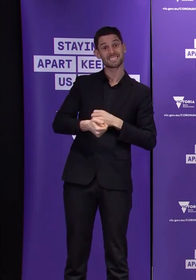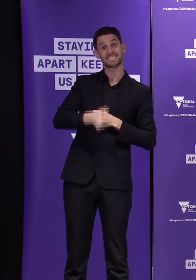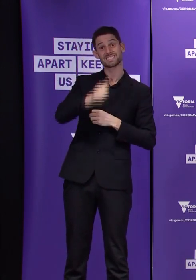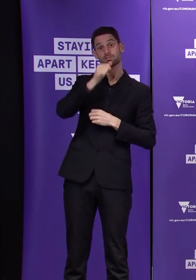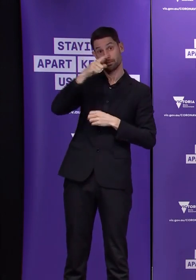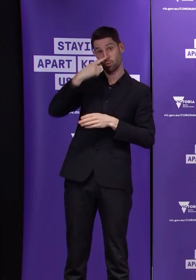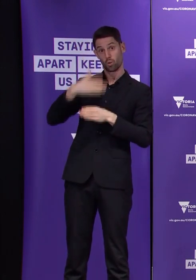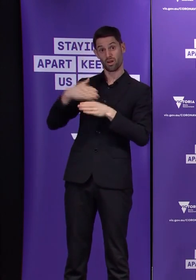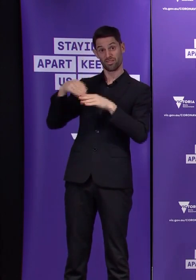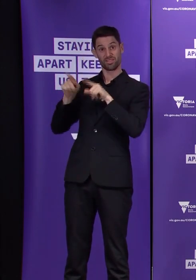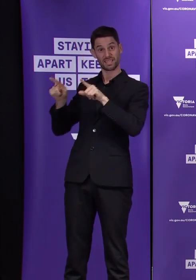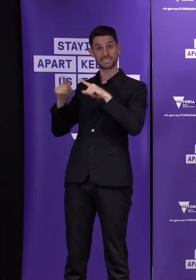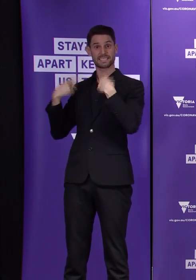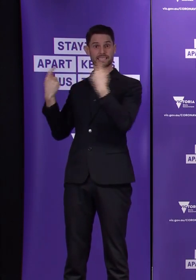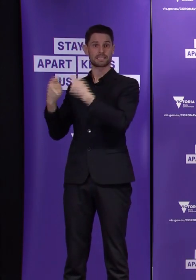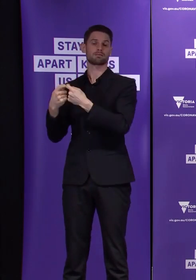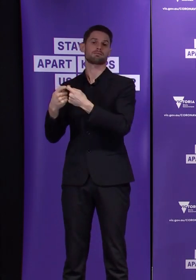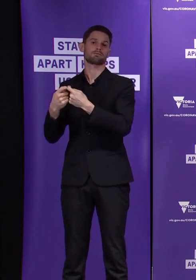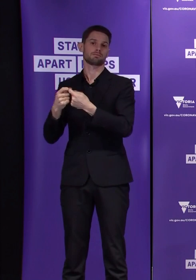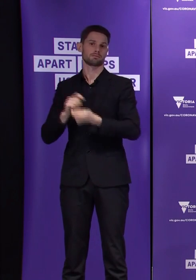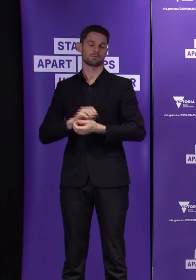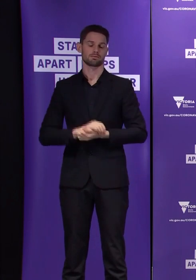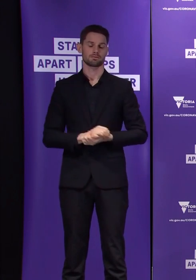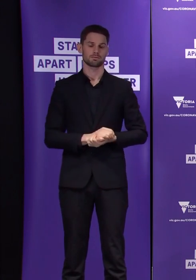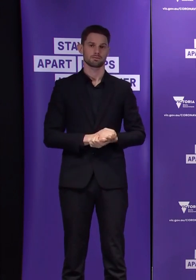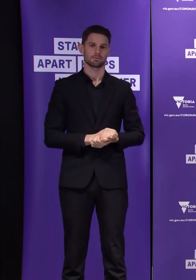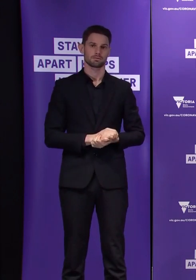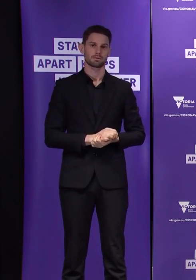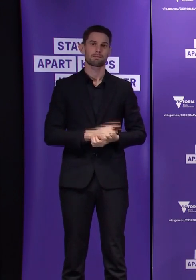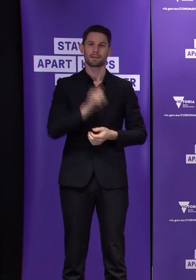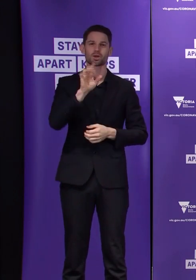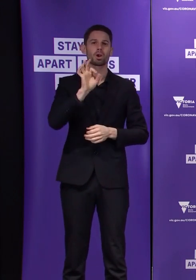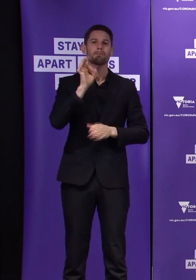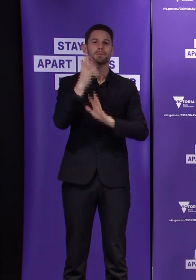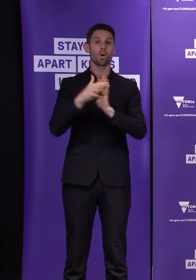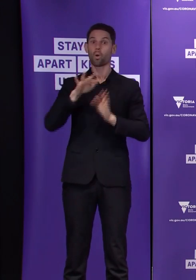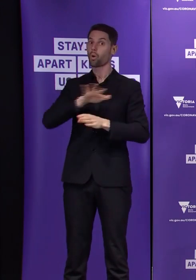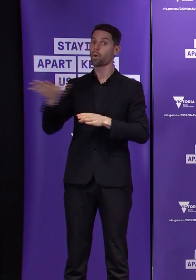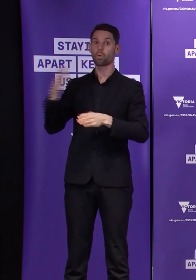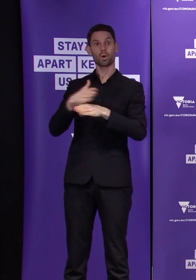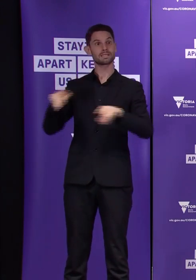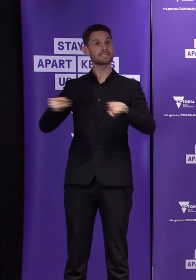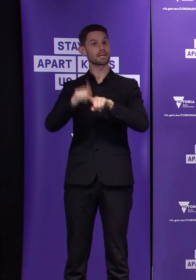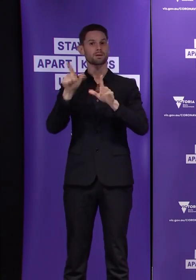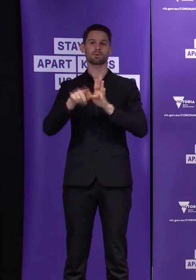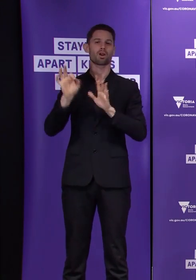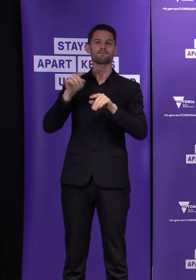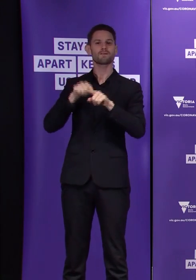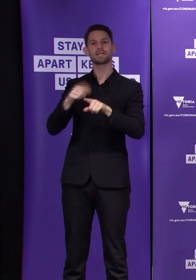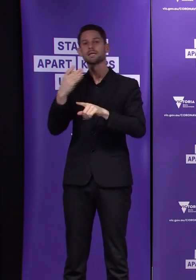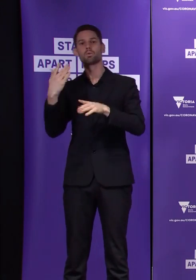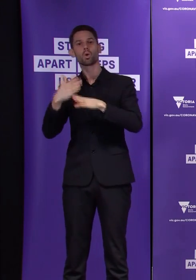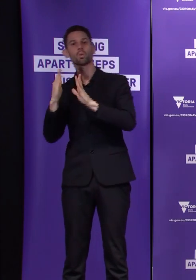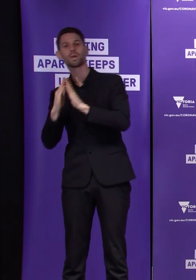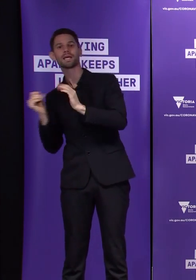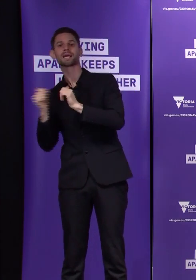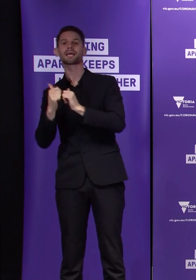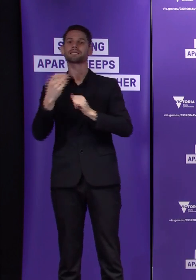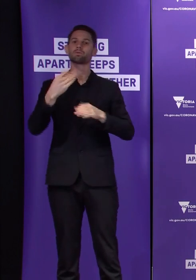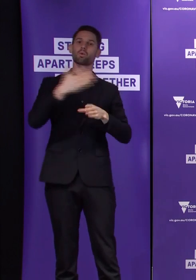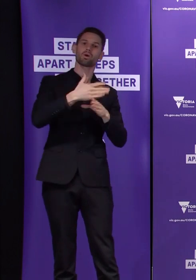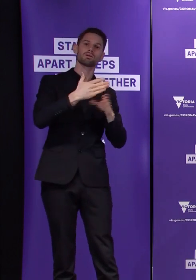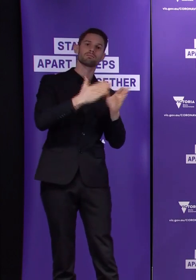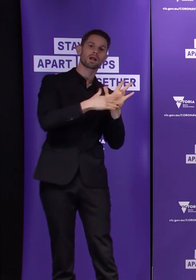don't all necessarily work at exactly the same time, but it's a big team. There's shifts, there's outbreak